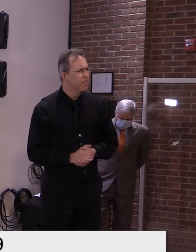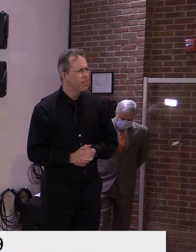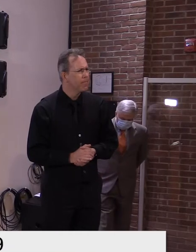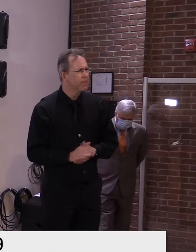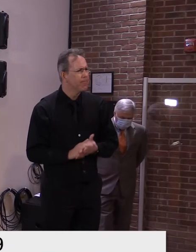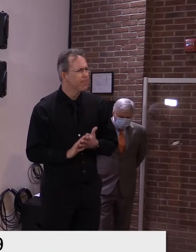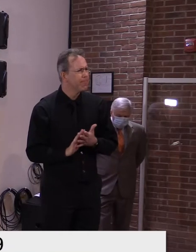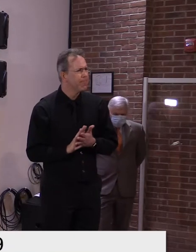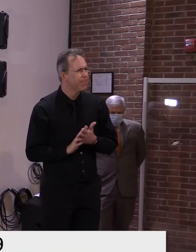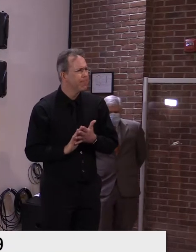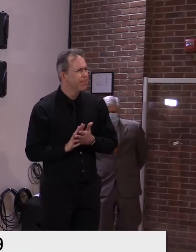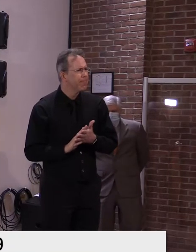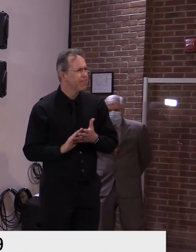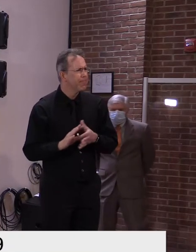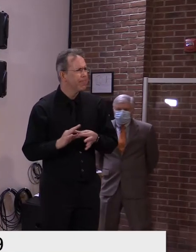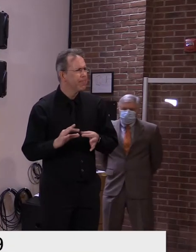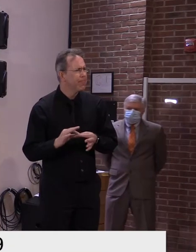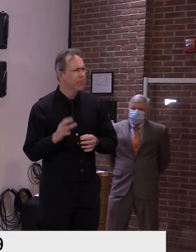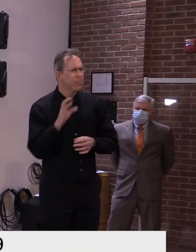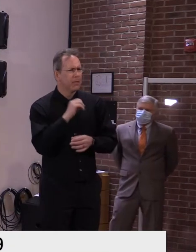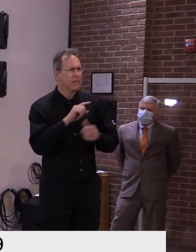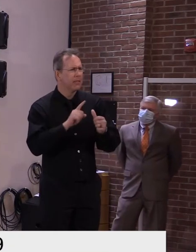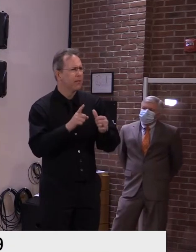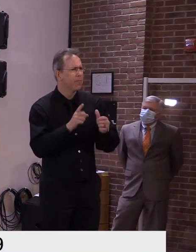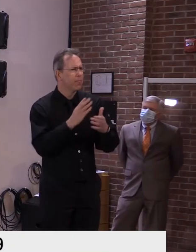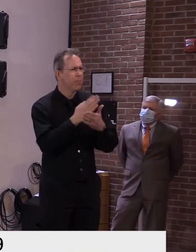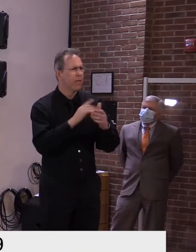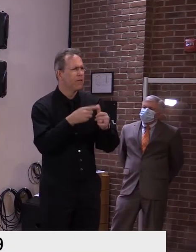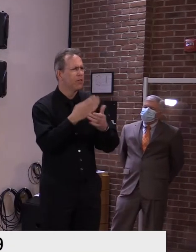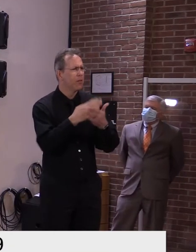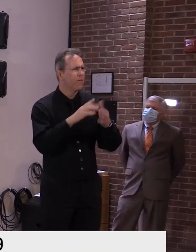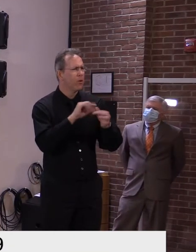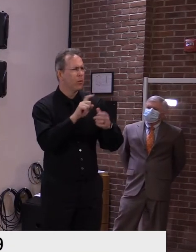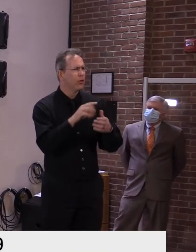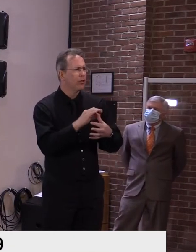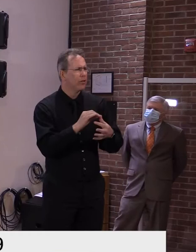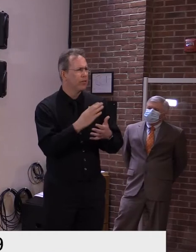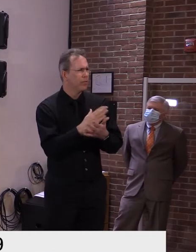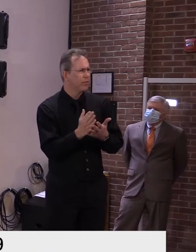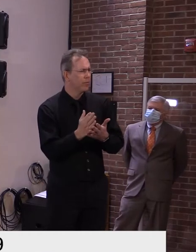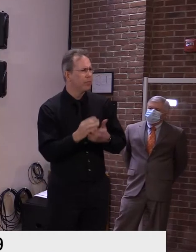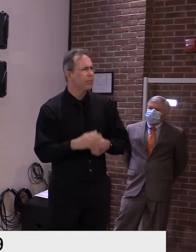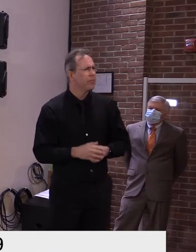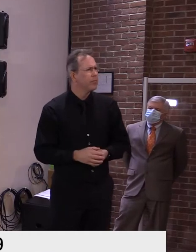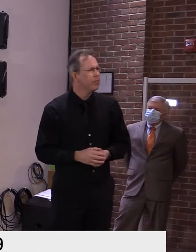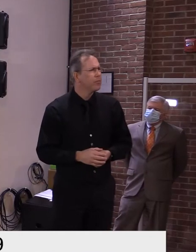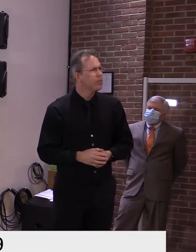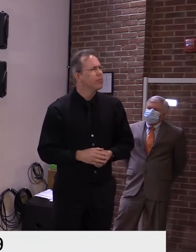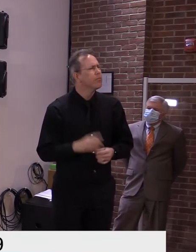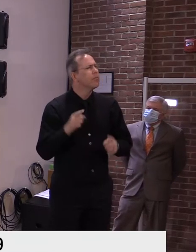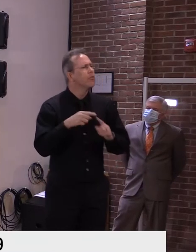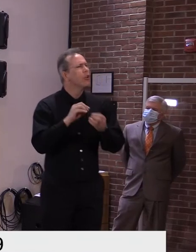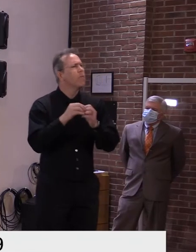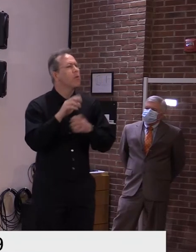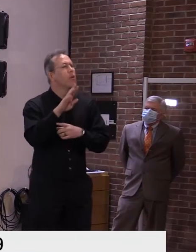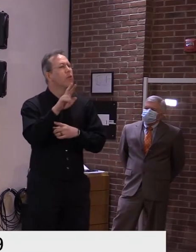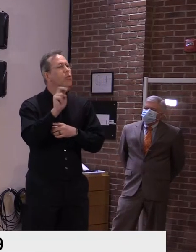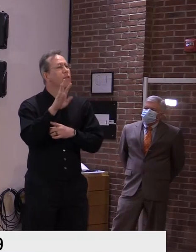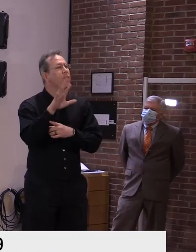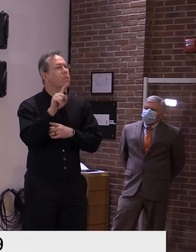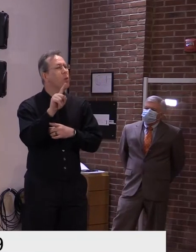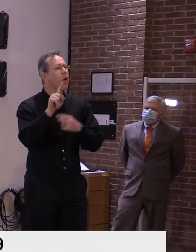Chittenden County, would you encourage municipalities like Burlington that are seeing such heavy spread to